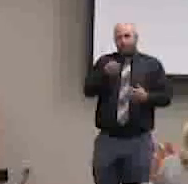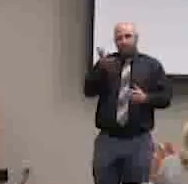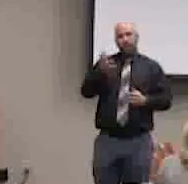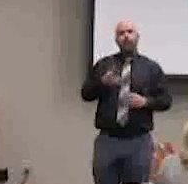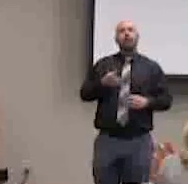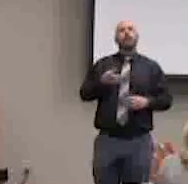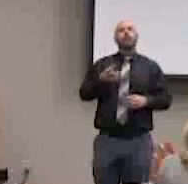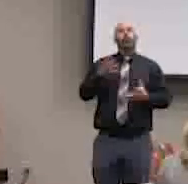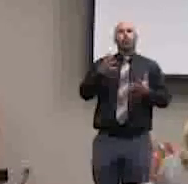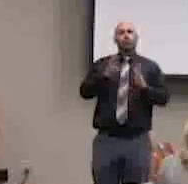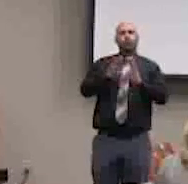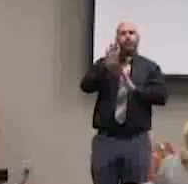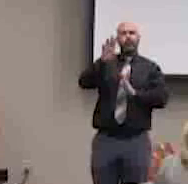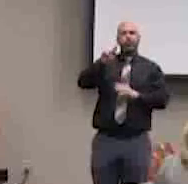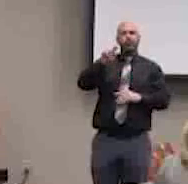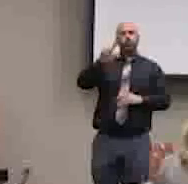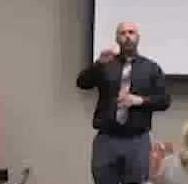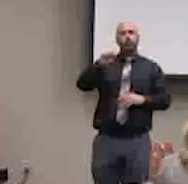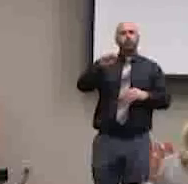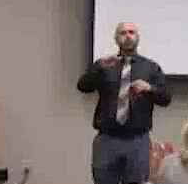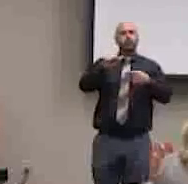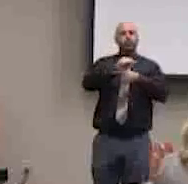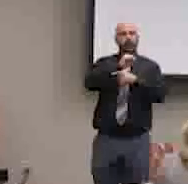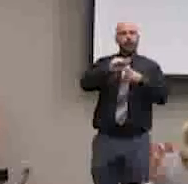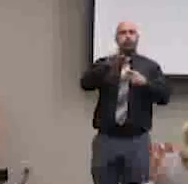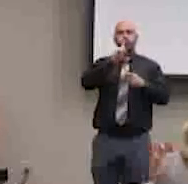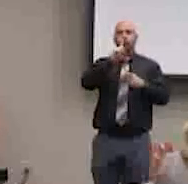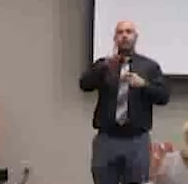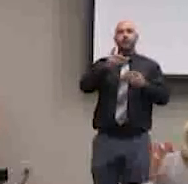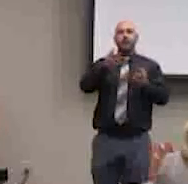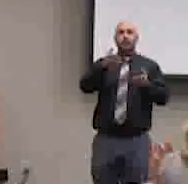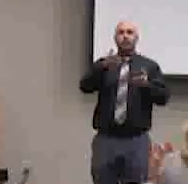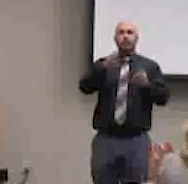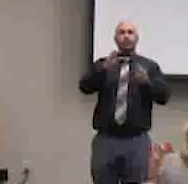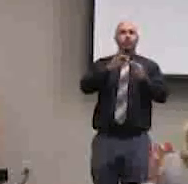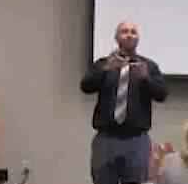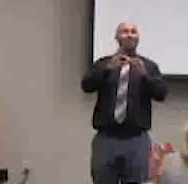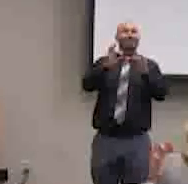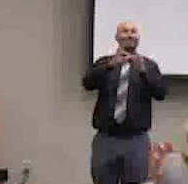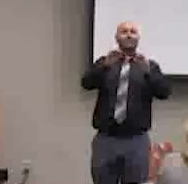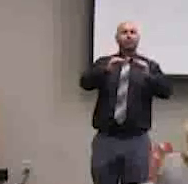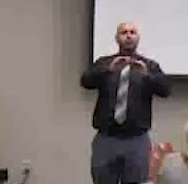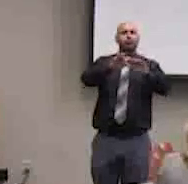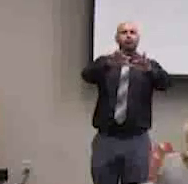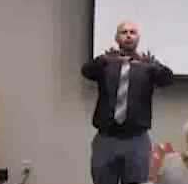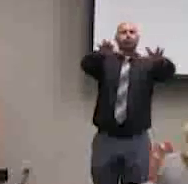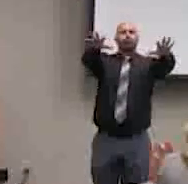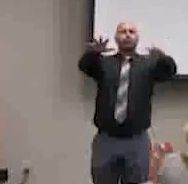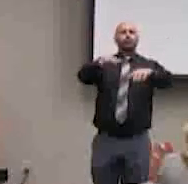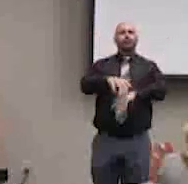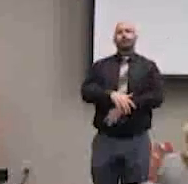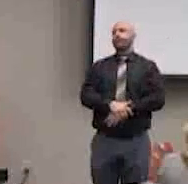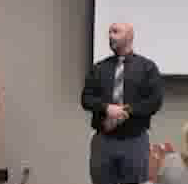to really carry the messages and the great work that they're doing even further.